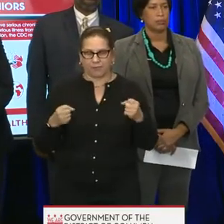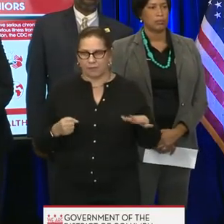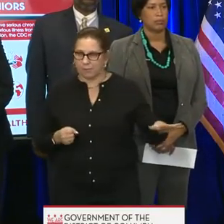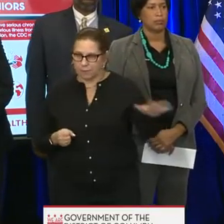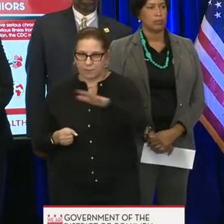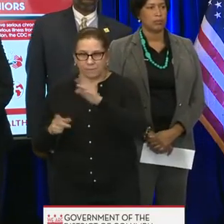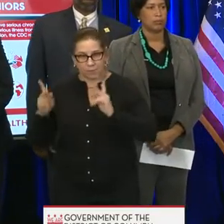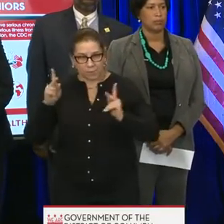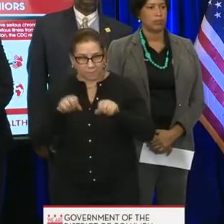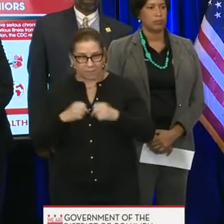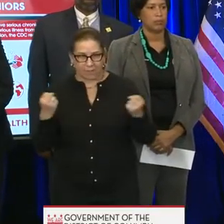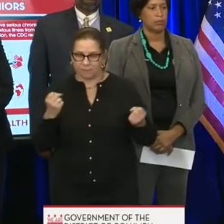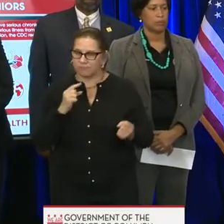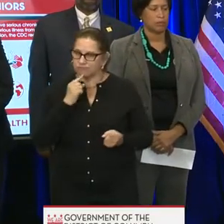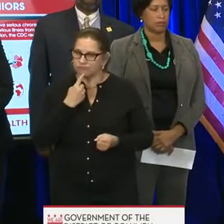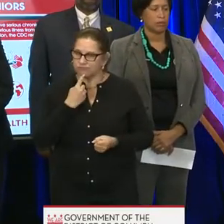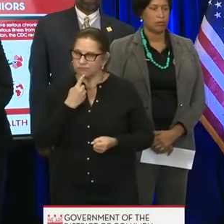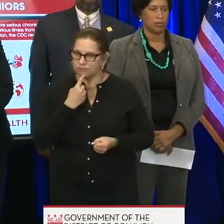restored.